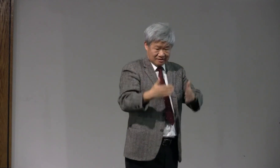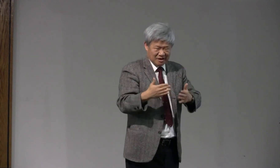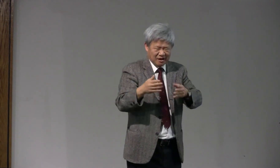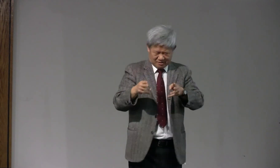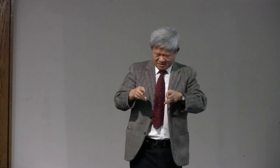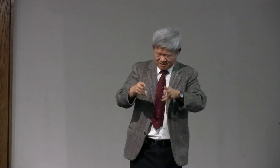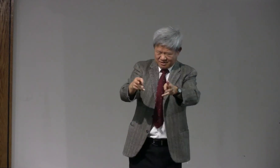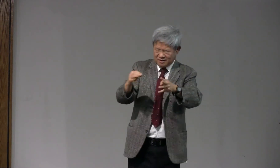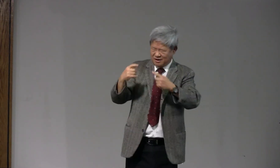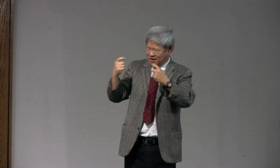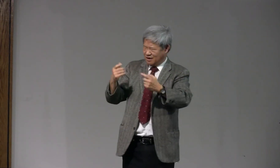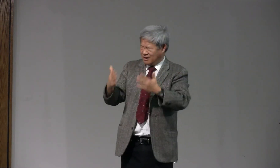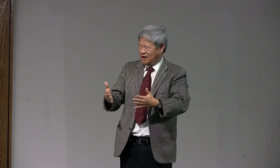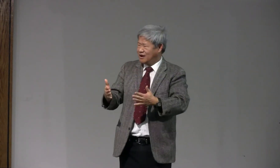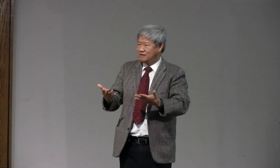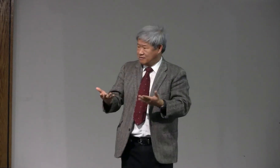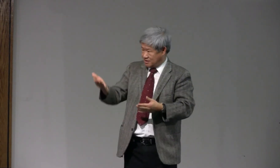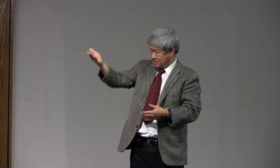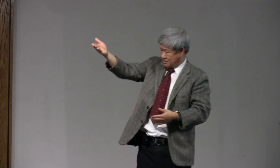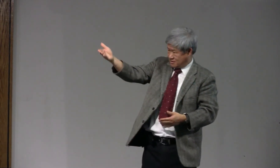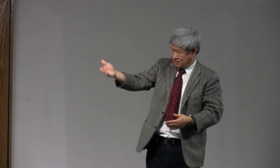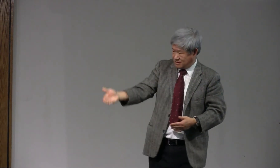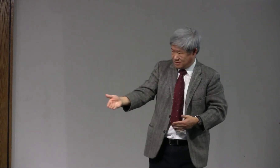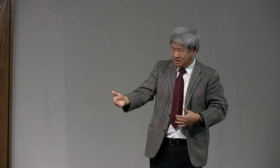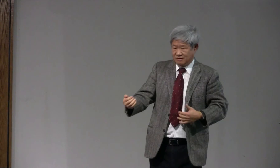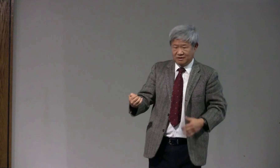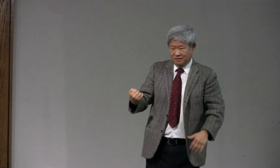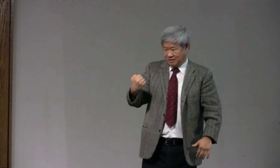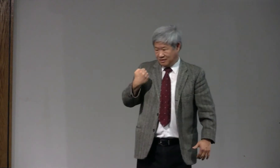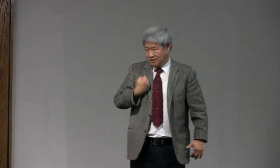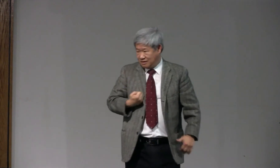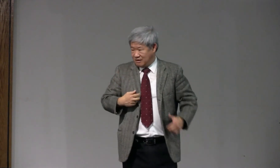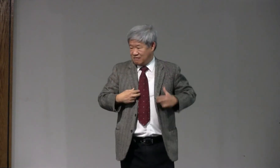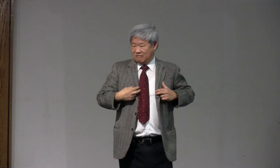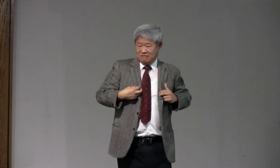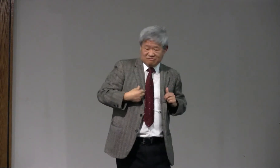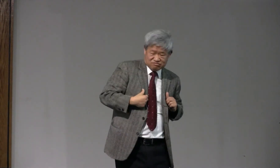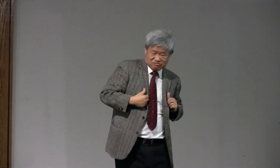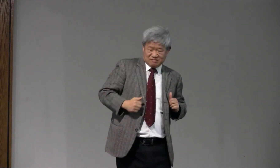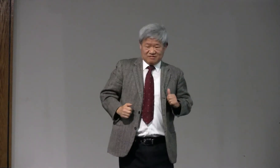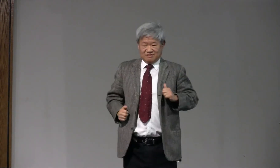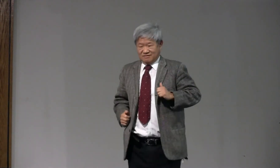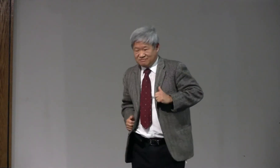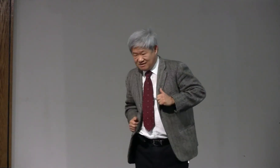Blessed is the man that walketh not in the counsel of the ungodly, nor standeth in the way of sinners.